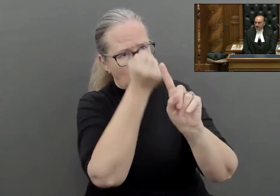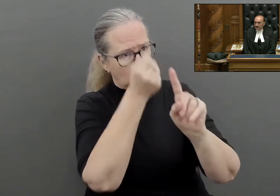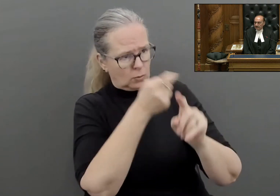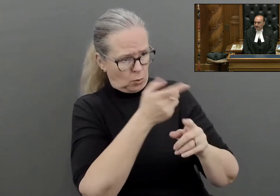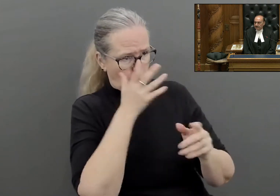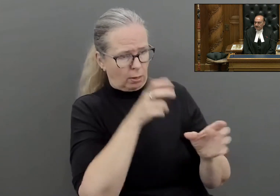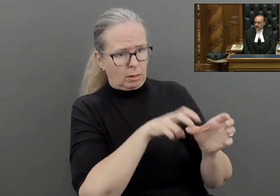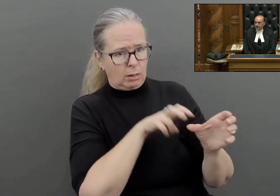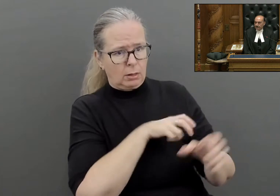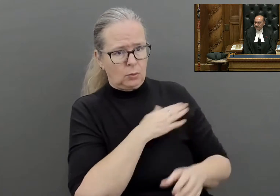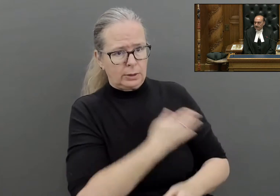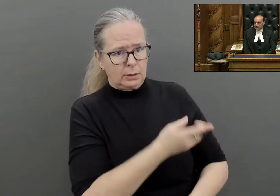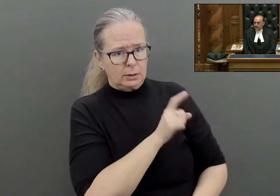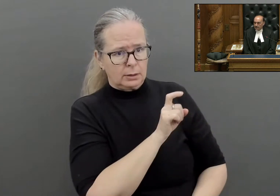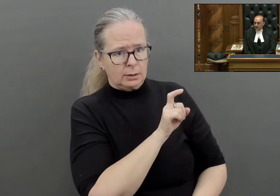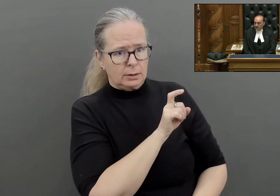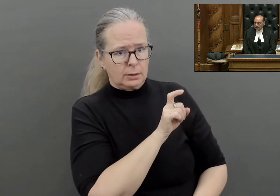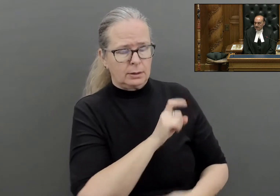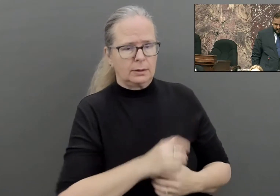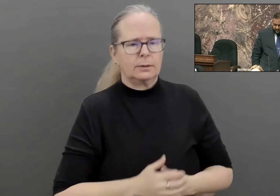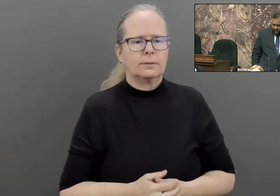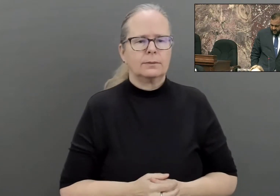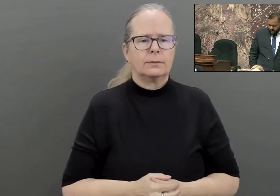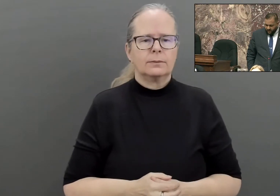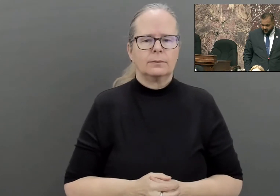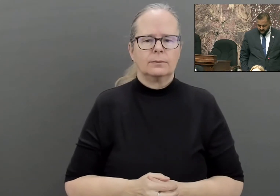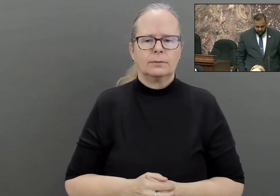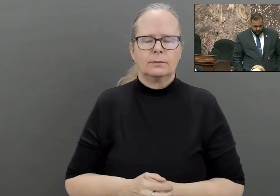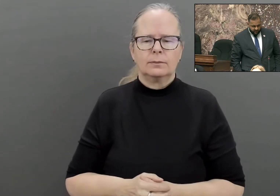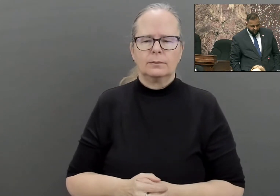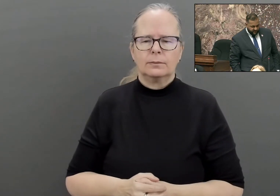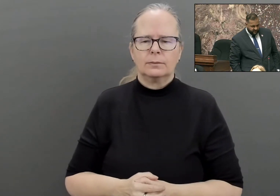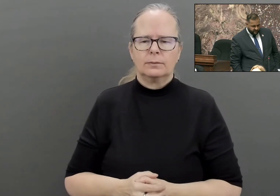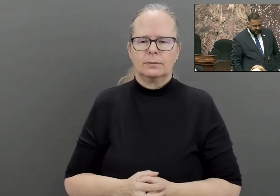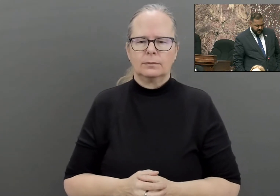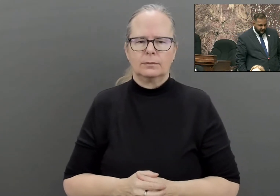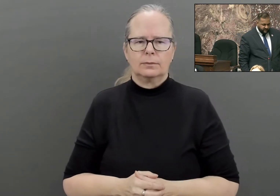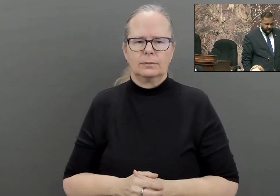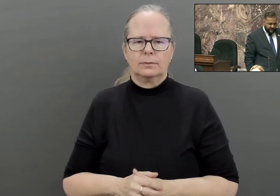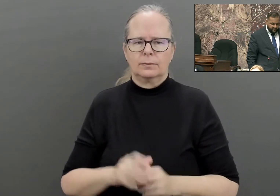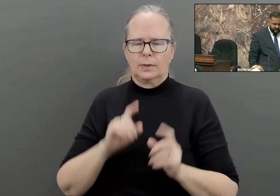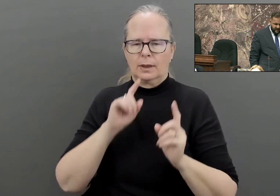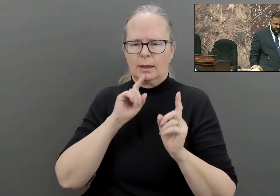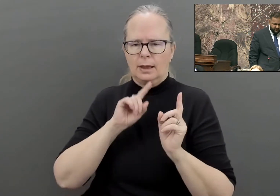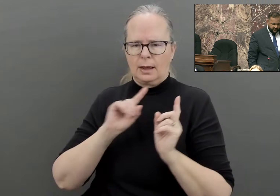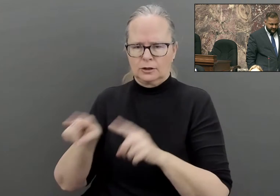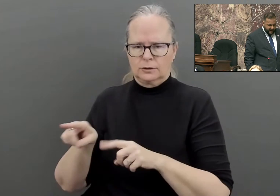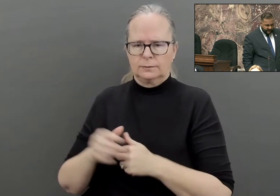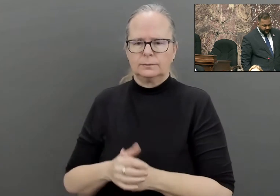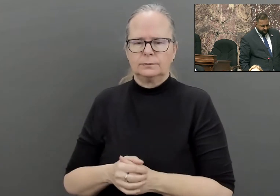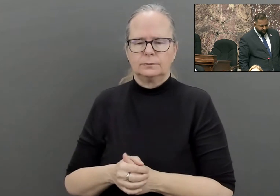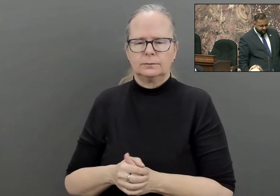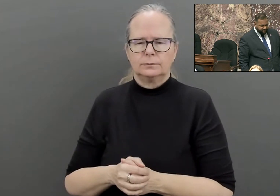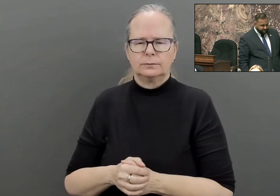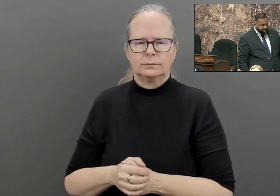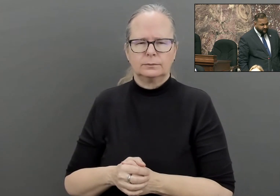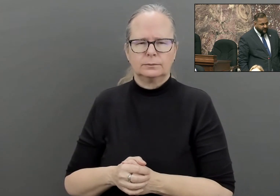Minister. Mr. Speaker, if there's one thing we have learned is we cannot control the President of the United States, and this attack